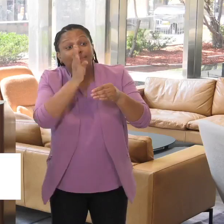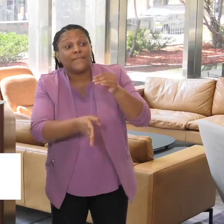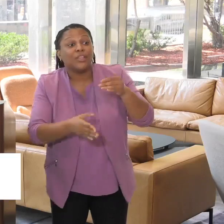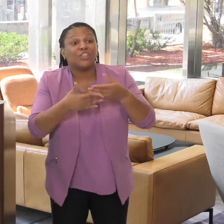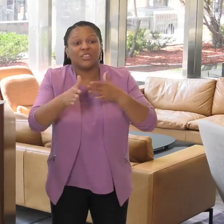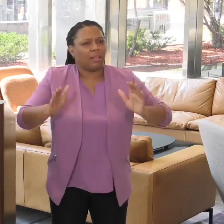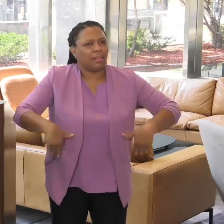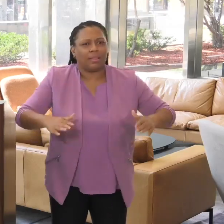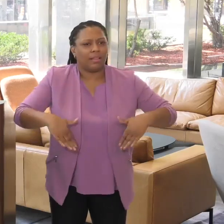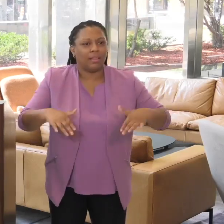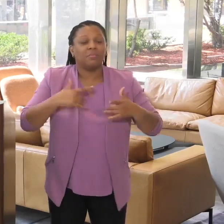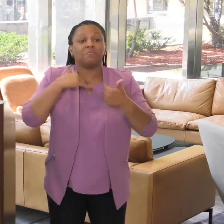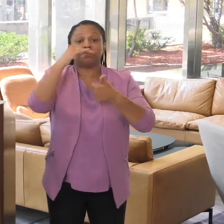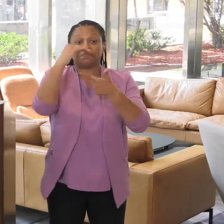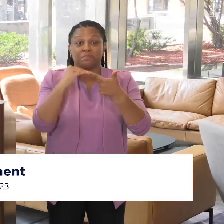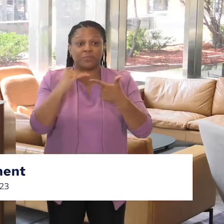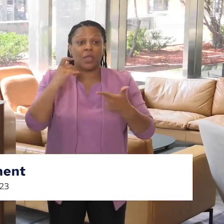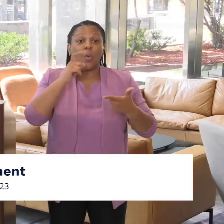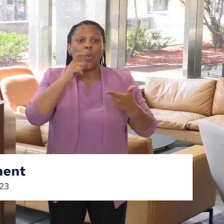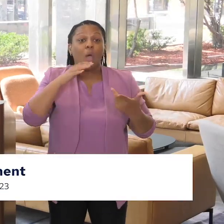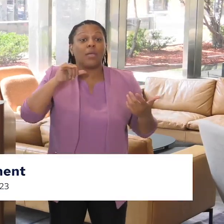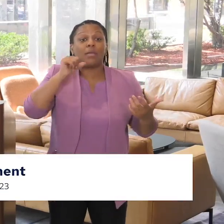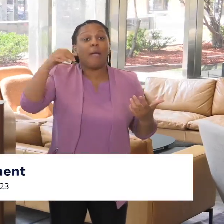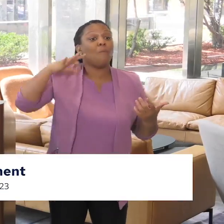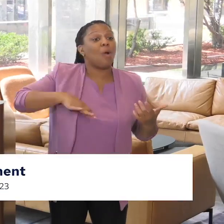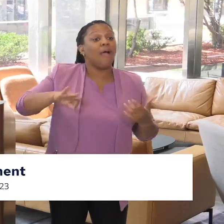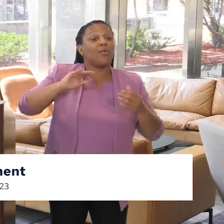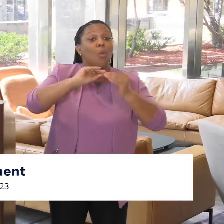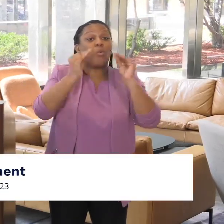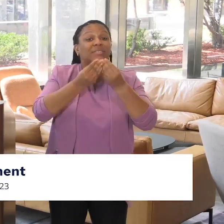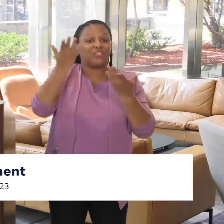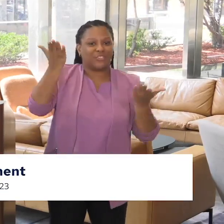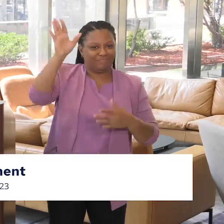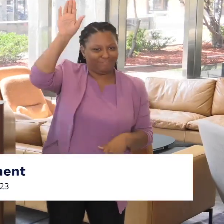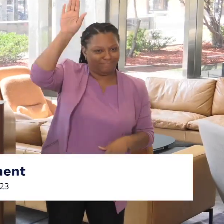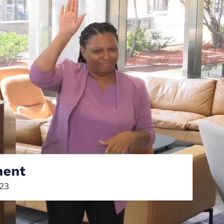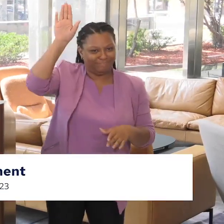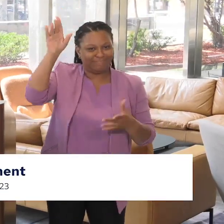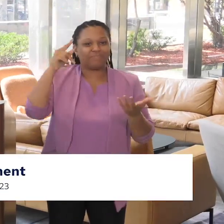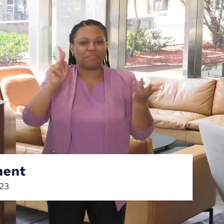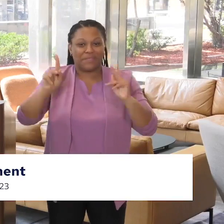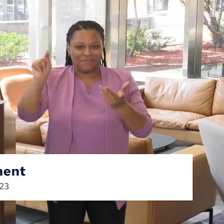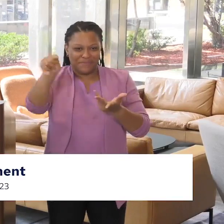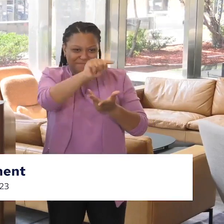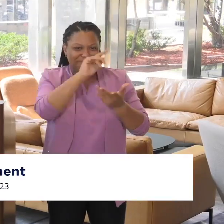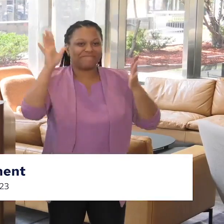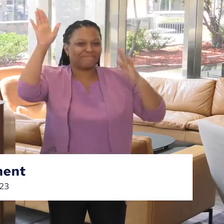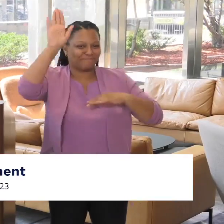your hands? And let's give them a round of applause.